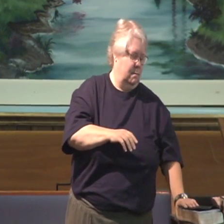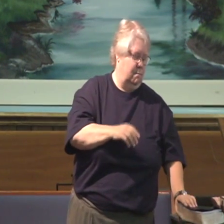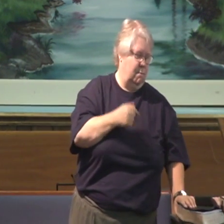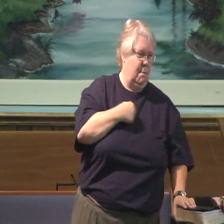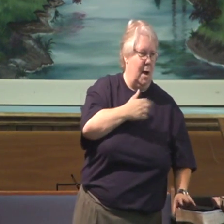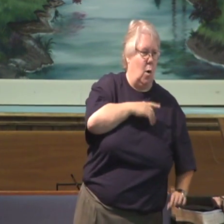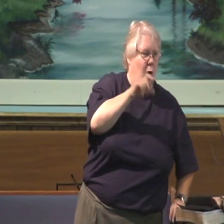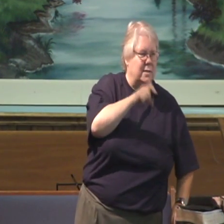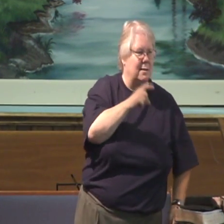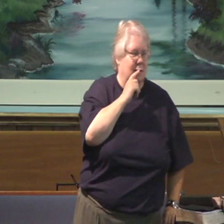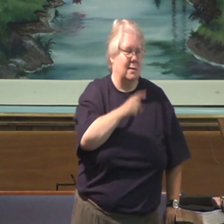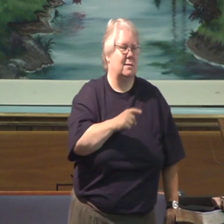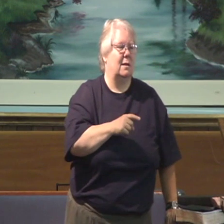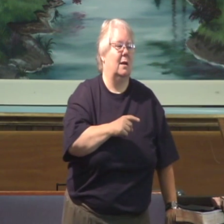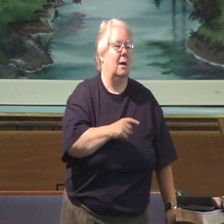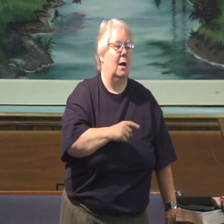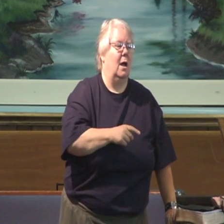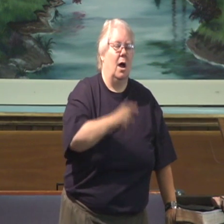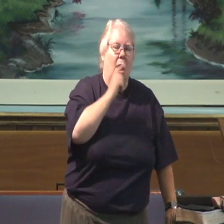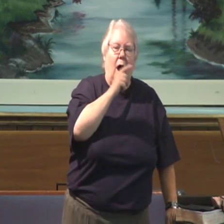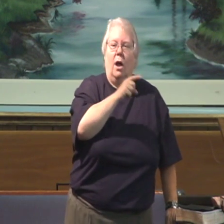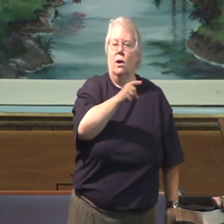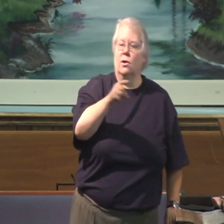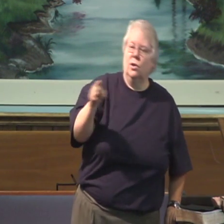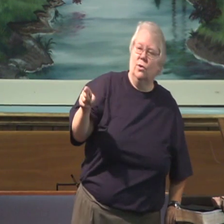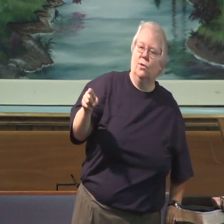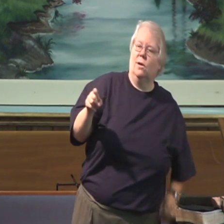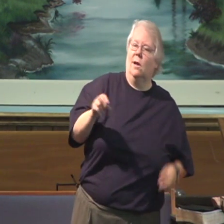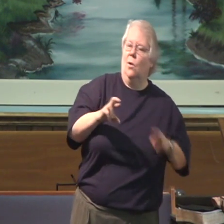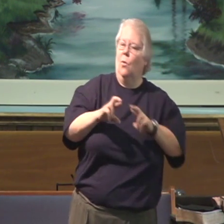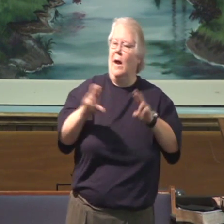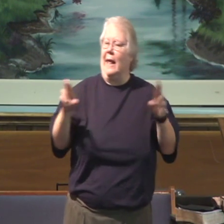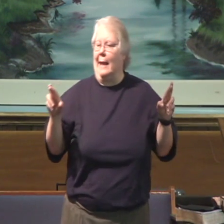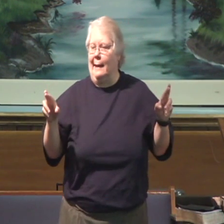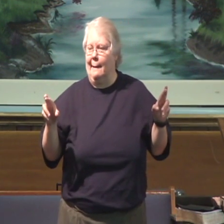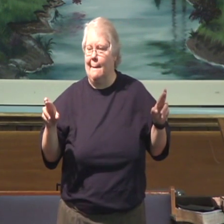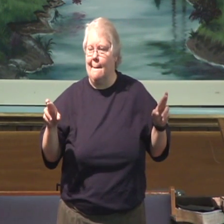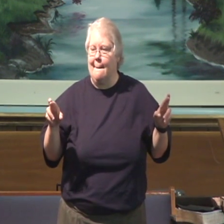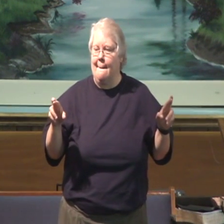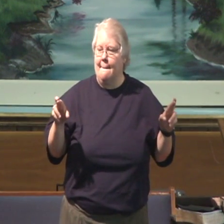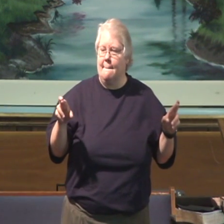But my question is, are you ready?